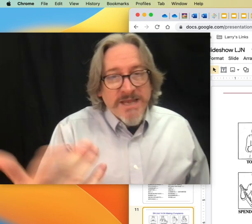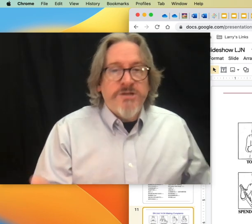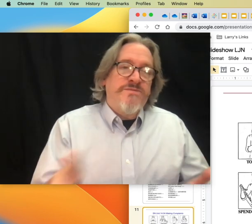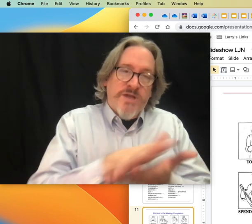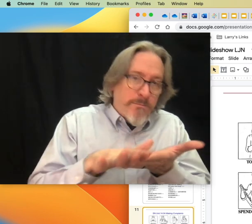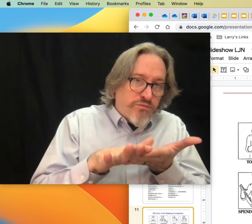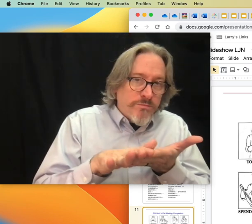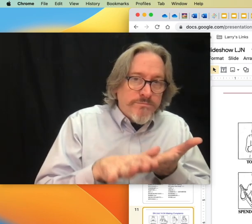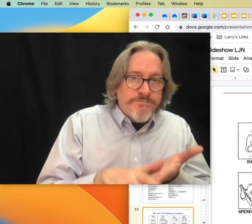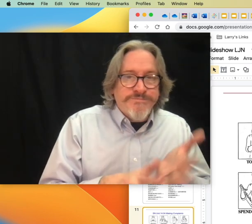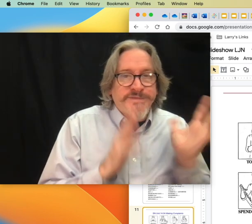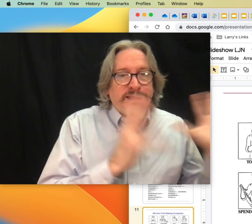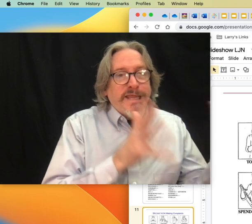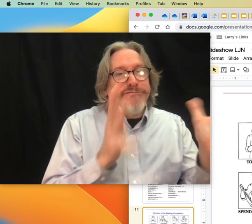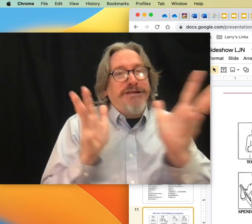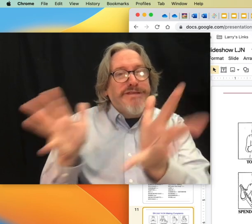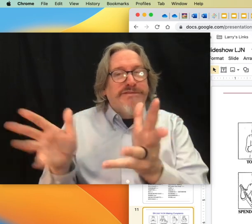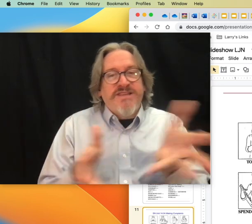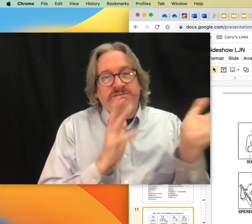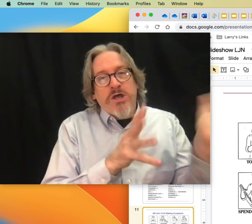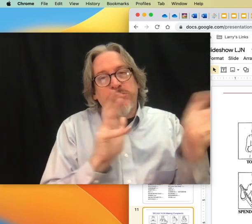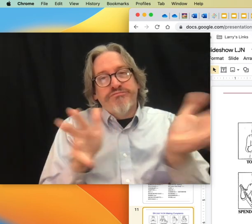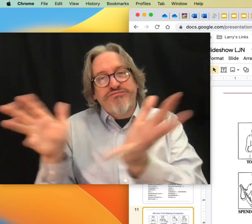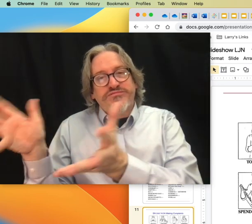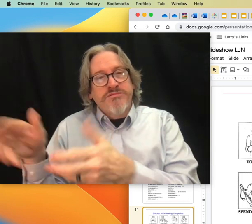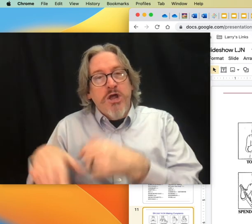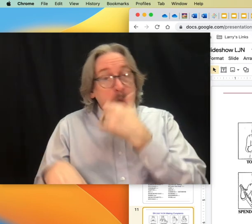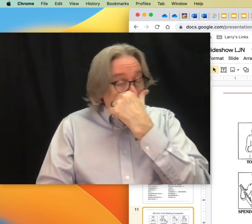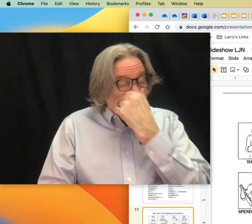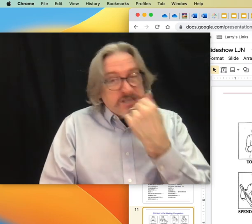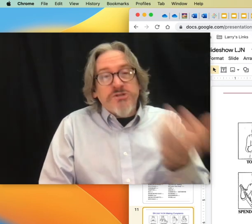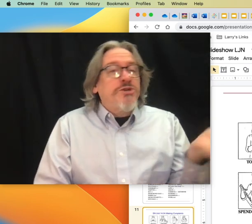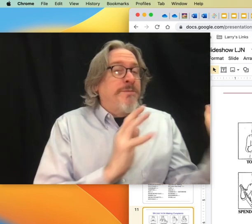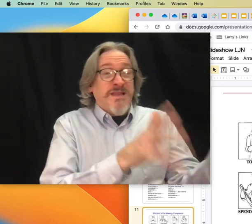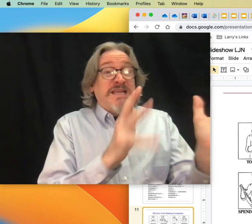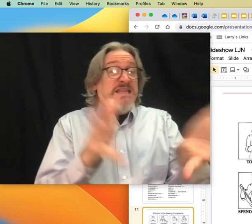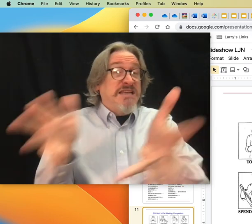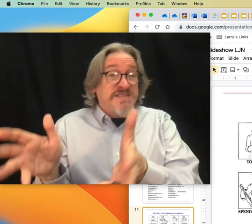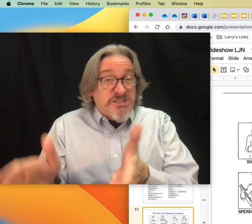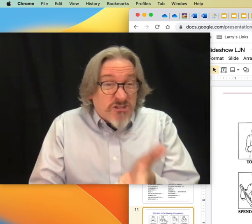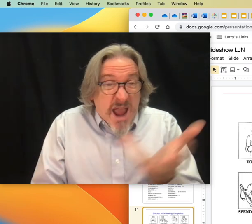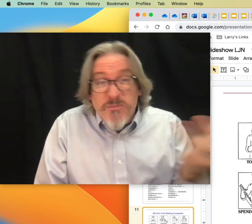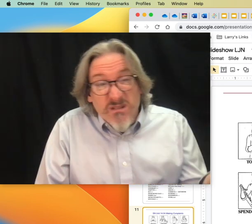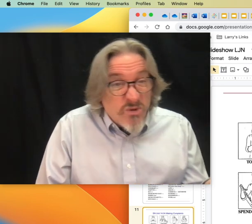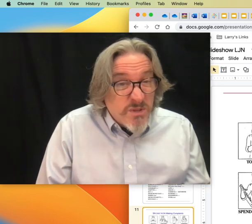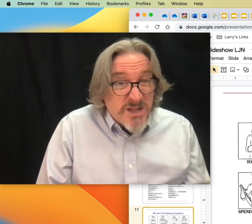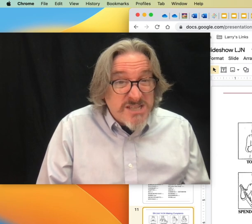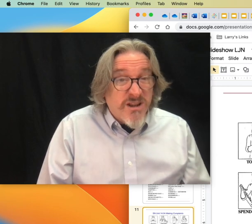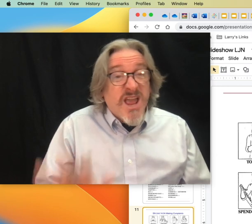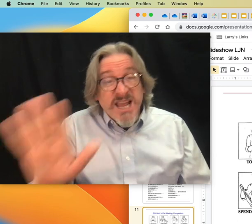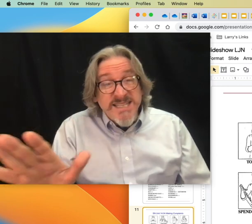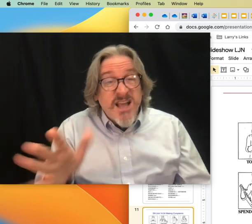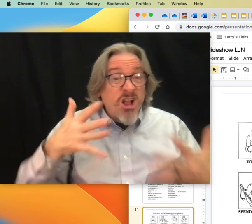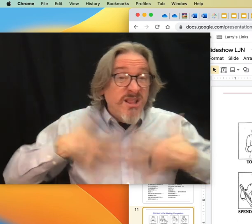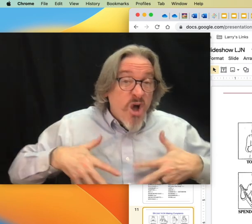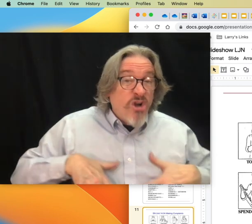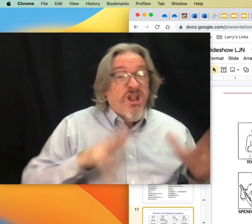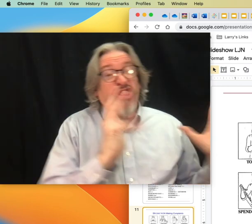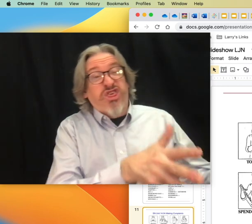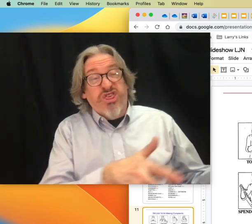So again, here's the vocab, leave alone. It's also can be like leaves his crap all over the place, right?